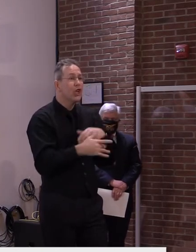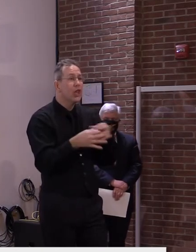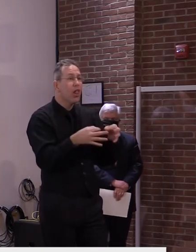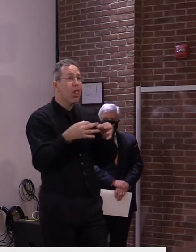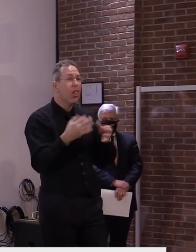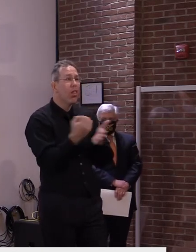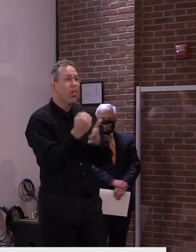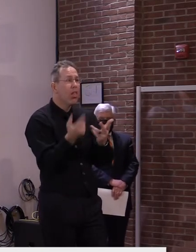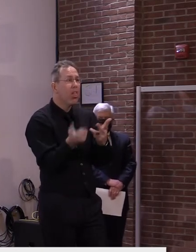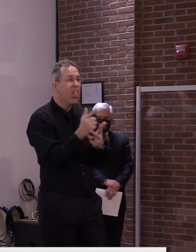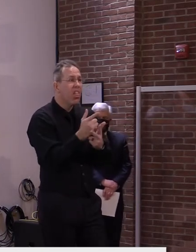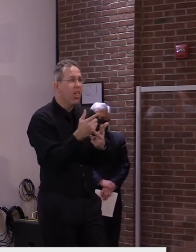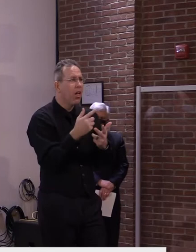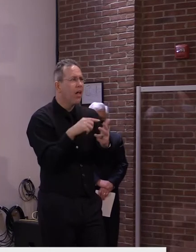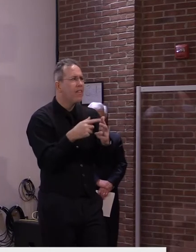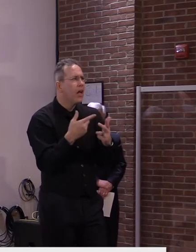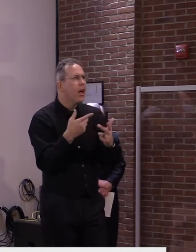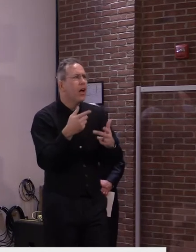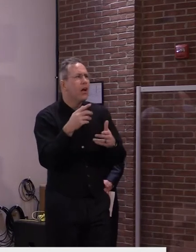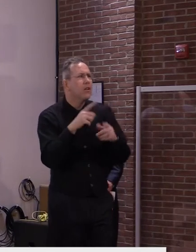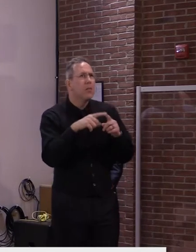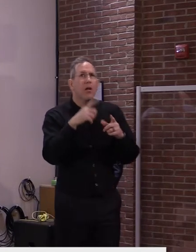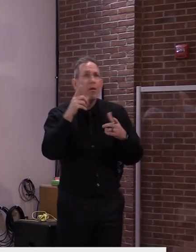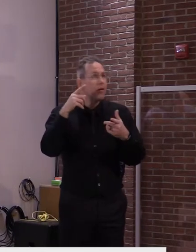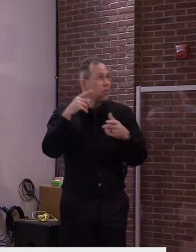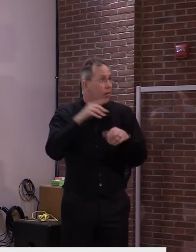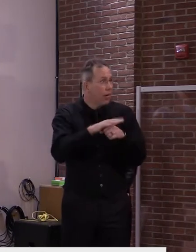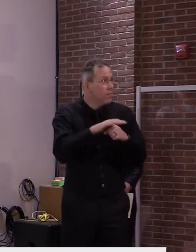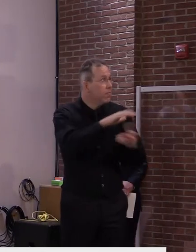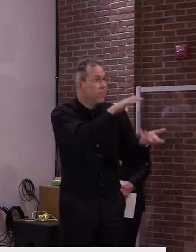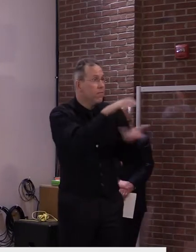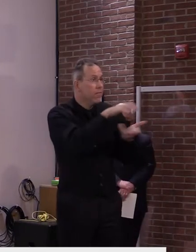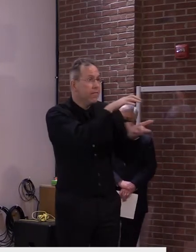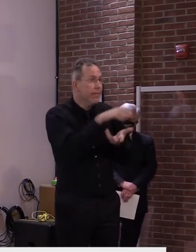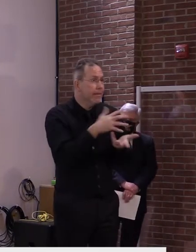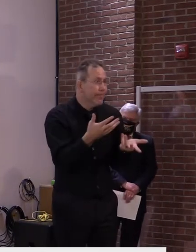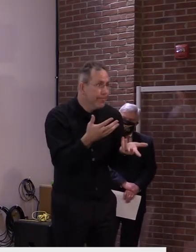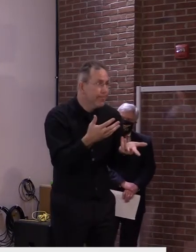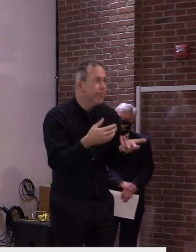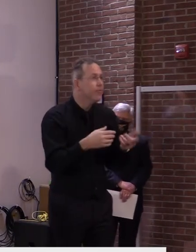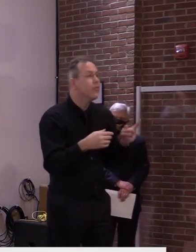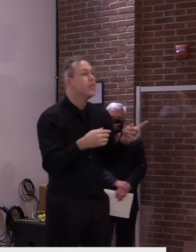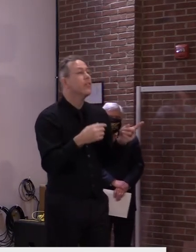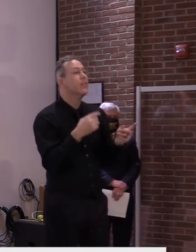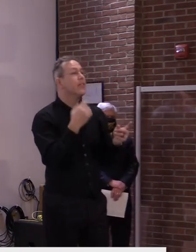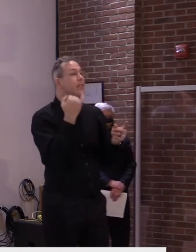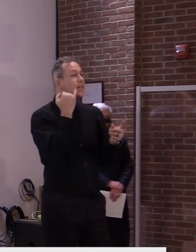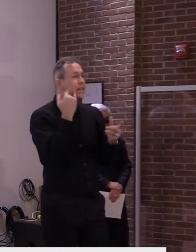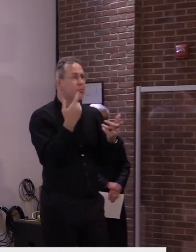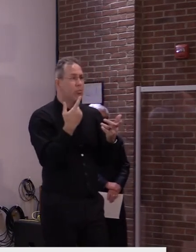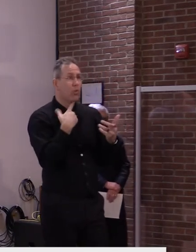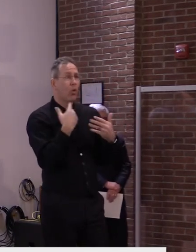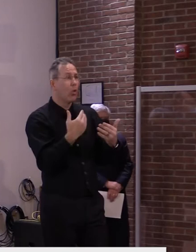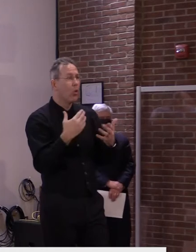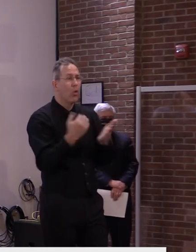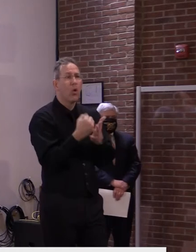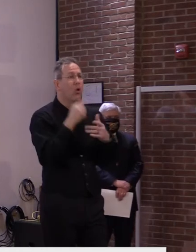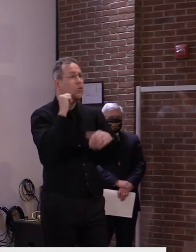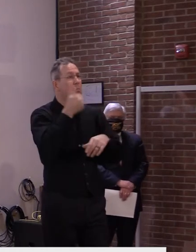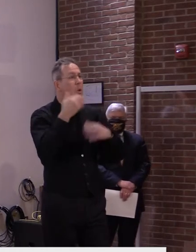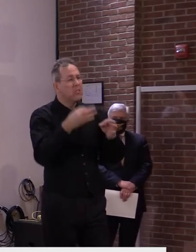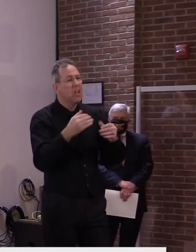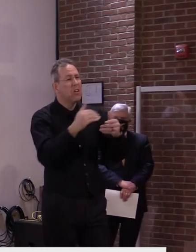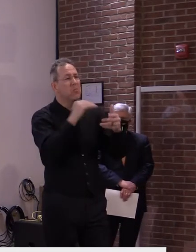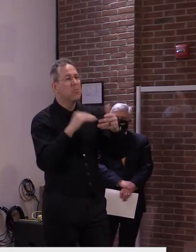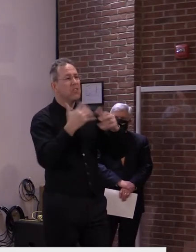ready. So we don't want to open up too quick in case all of a sudden the federal government decides we're going to get another allotment or more of